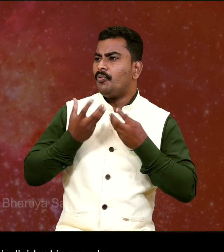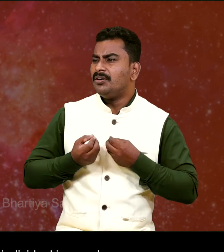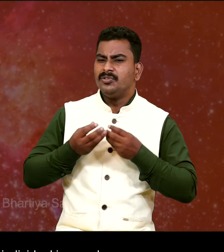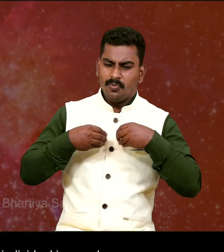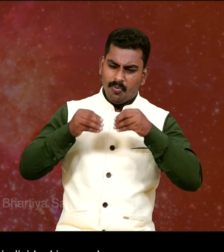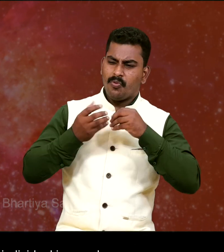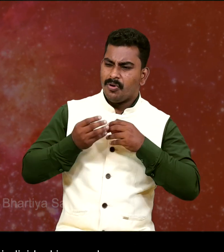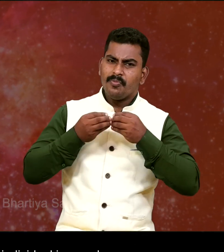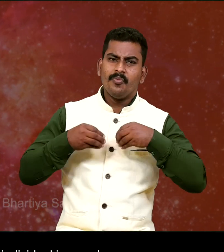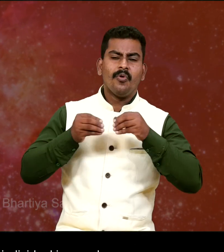is greedy.